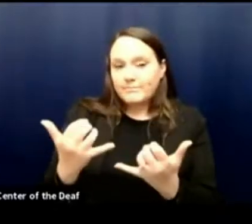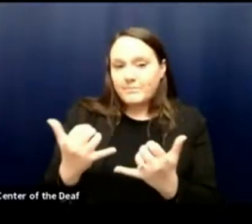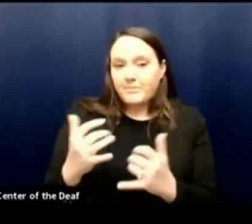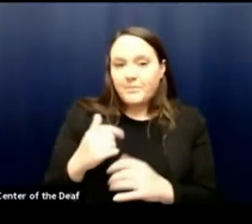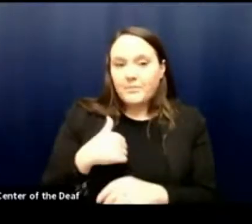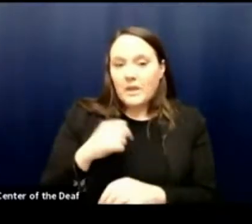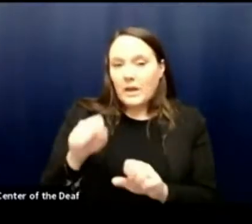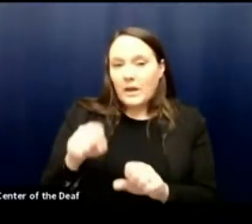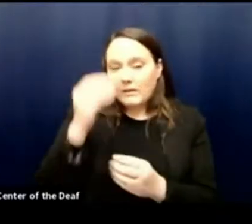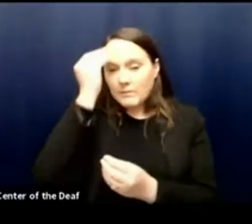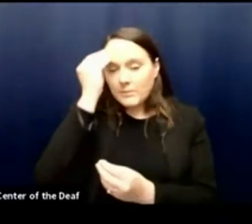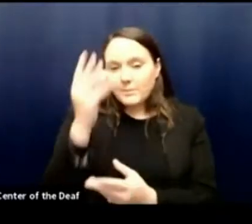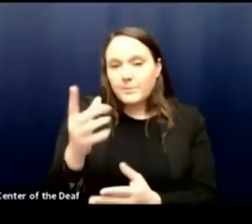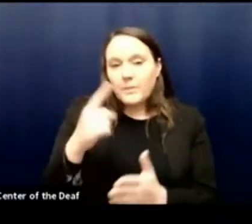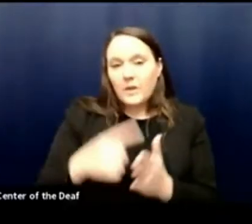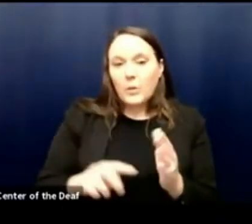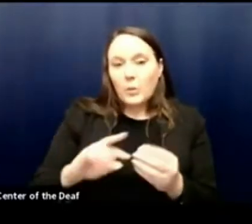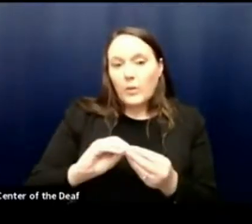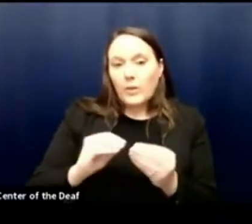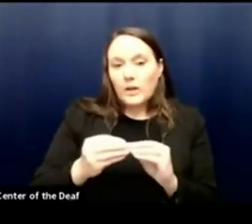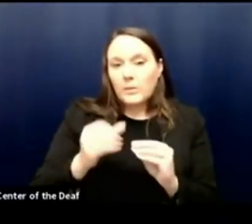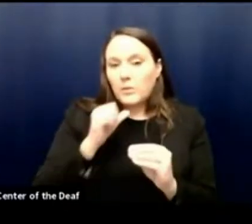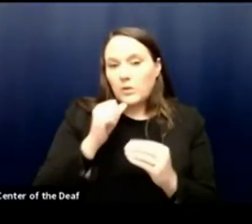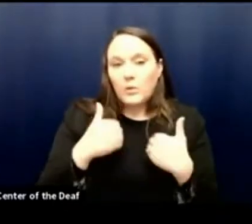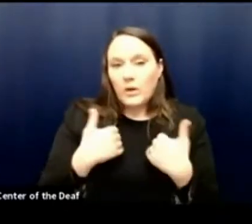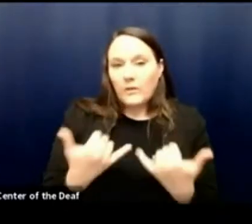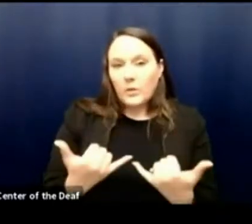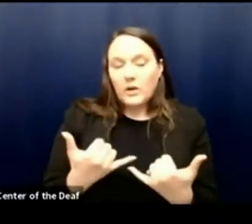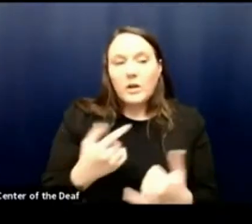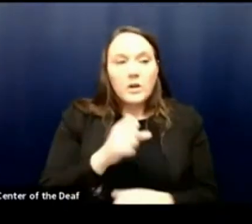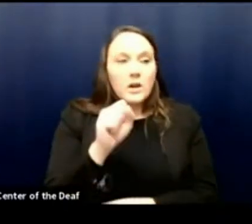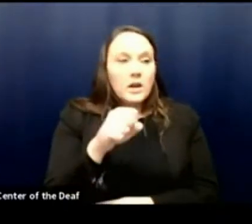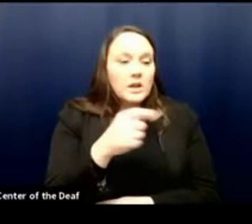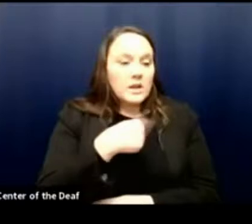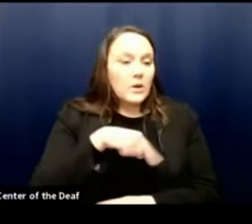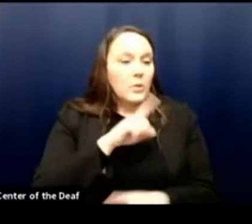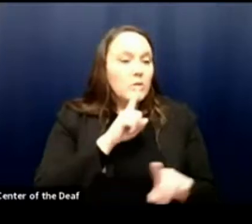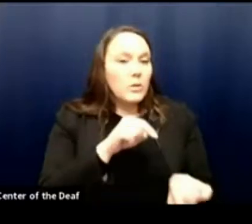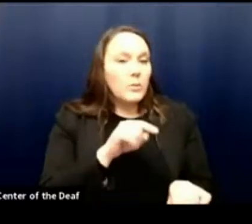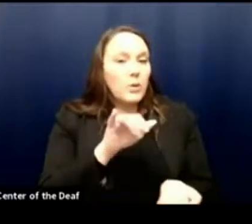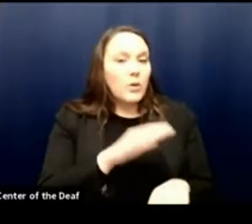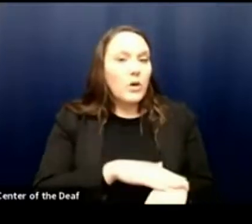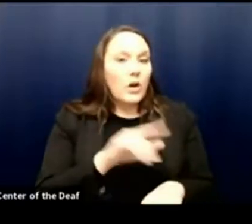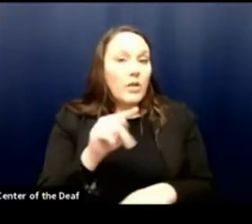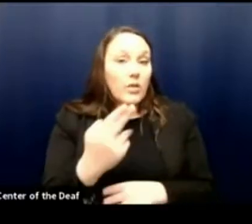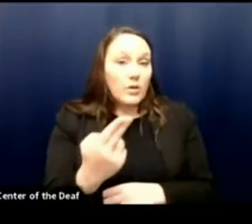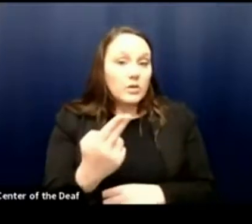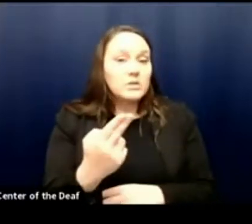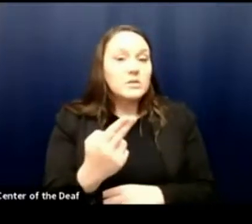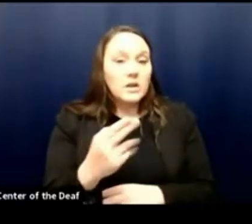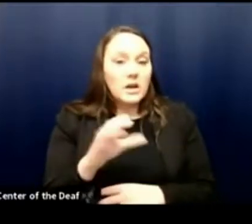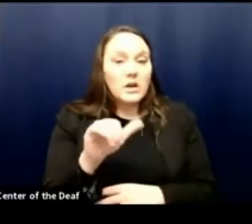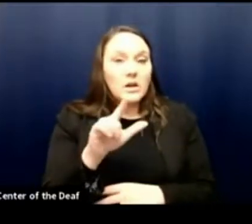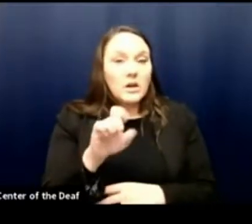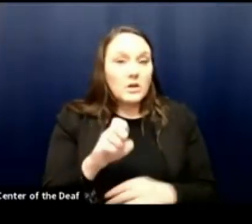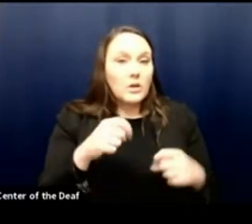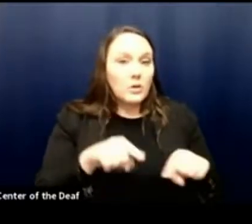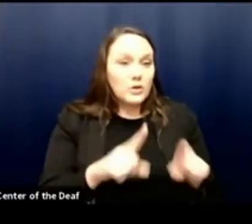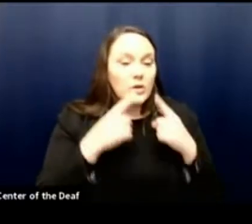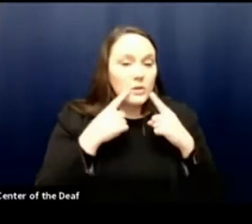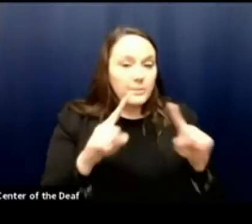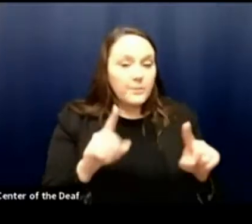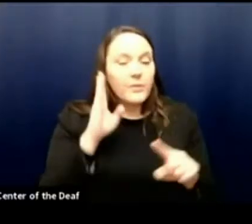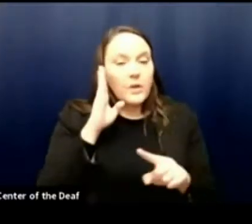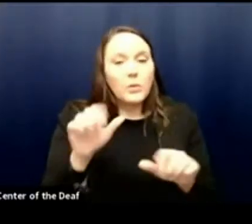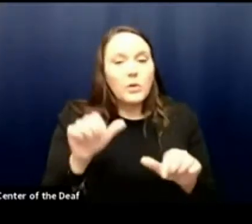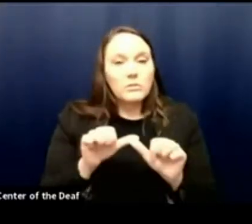let you know what that number is, because I just don't have it in my head. Yeah, and we have been reporting those on Thursdays, Cole, during our briefing, so we will continue to